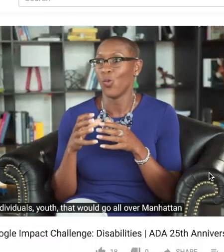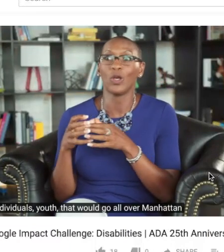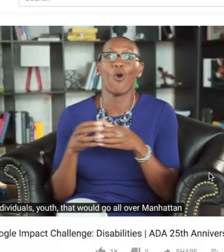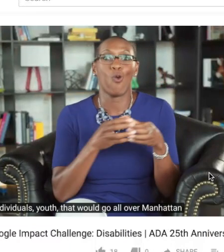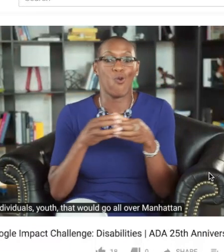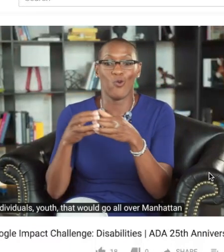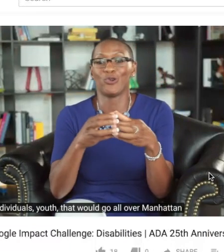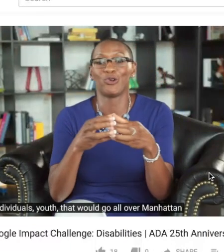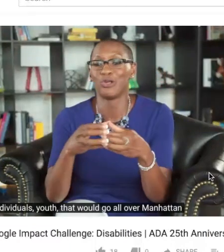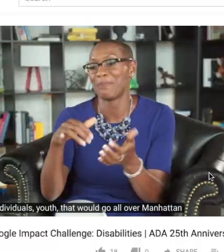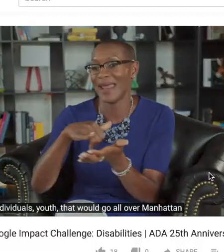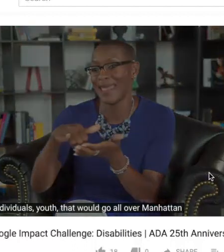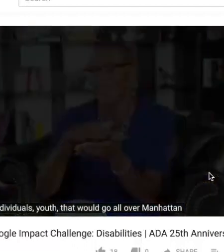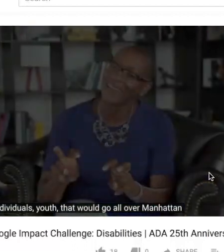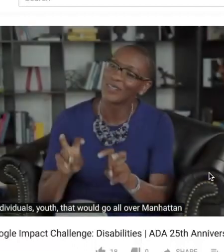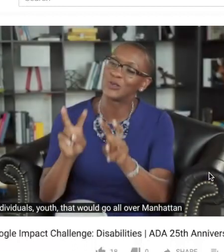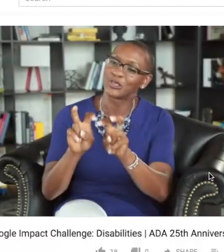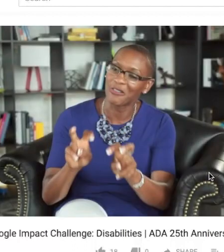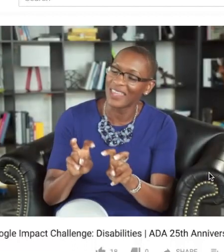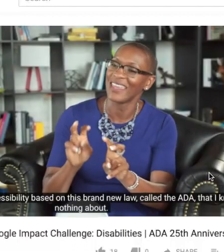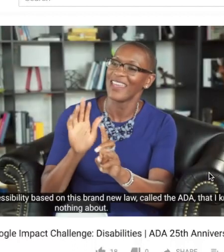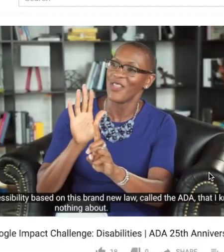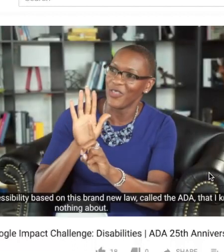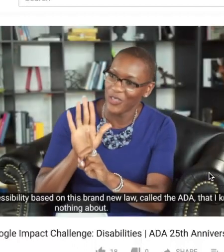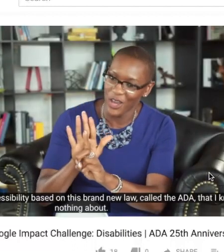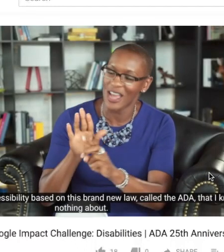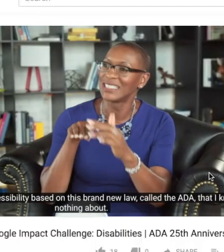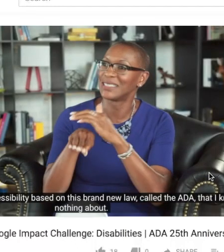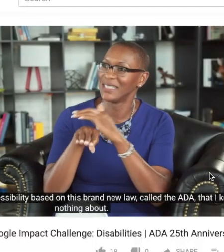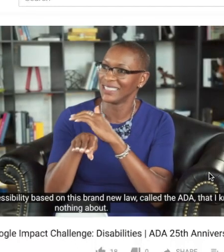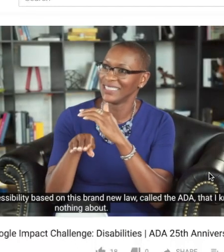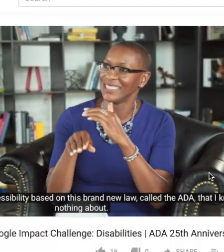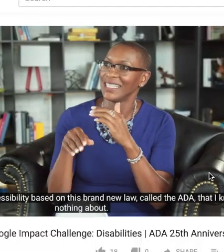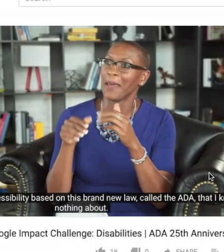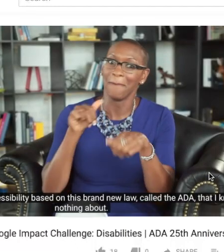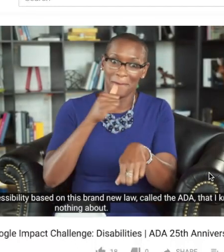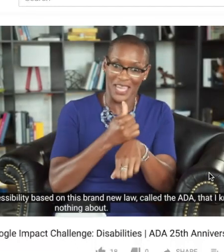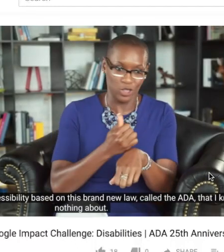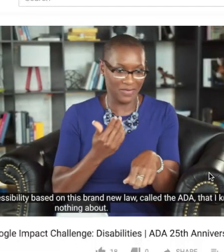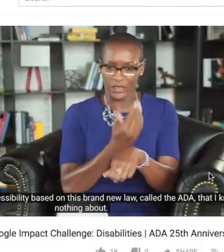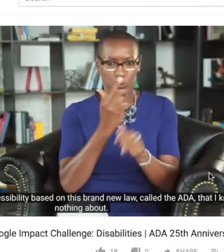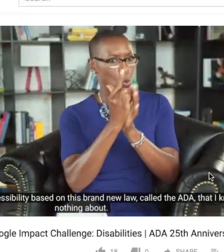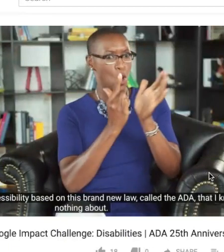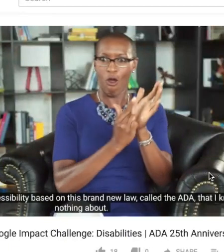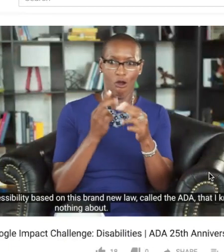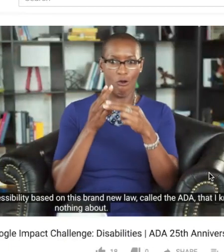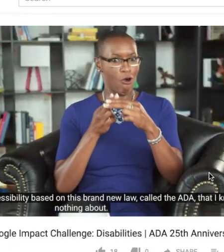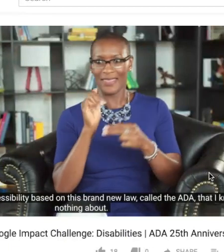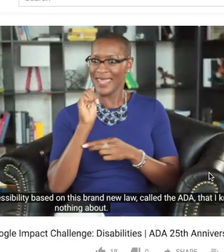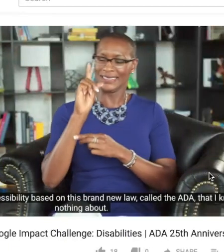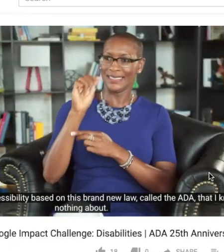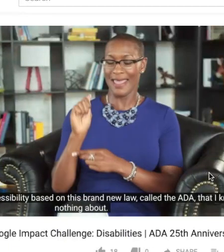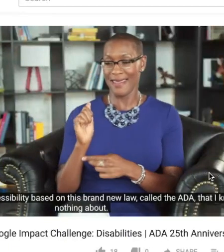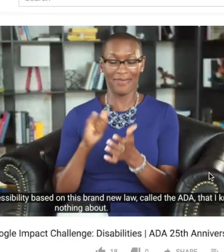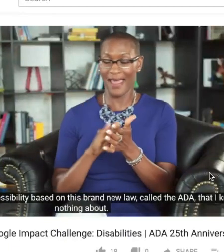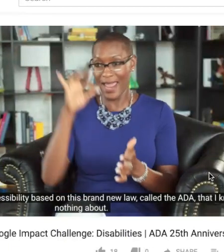individuals, youth, that would go all over Manhattan to survey their accessibility based on this brand new law called